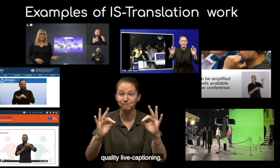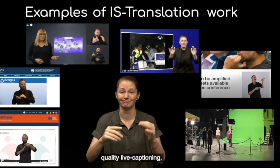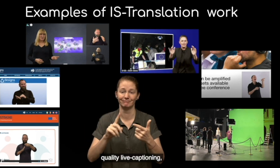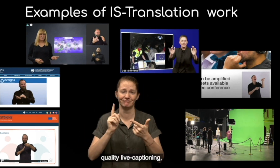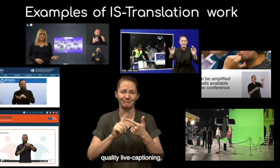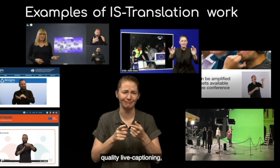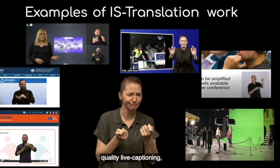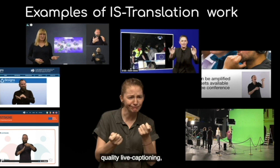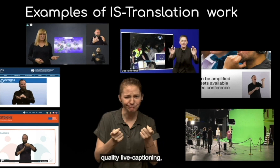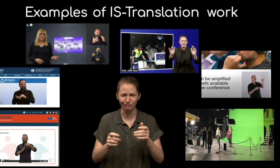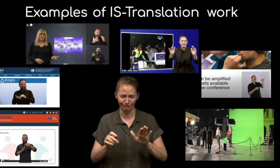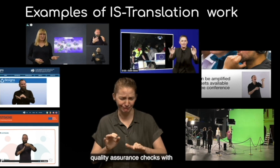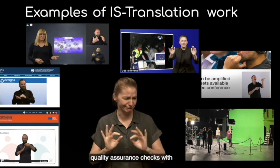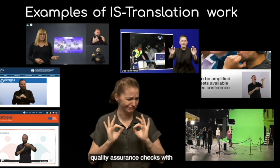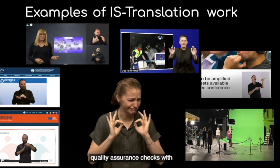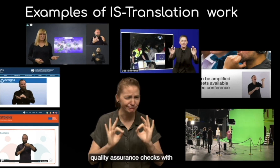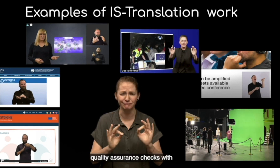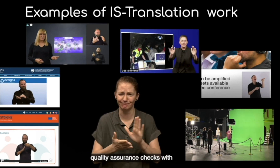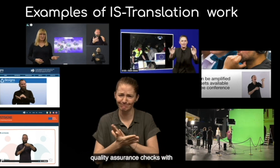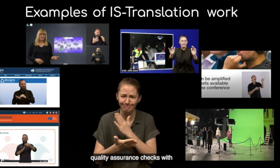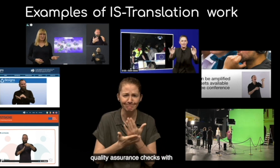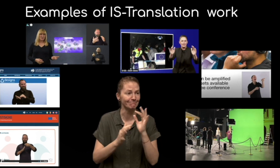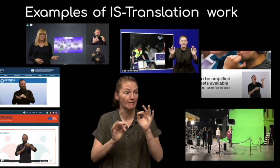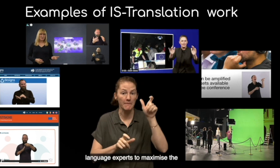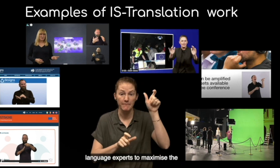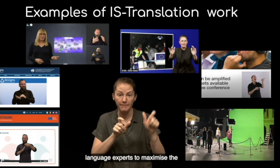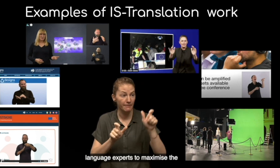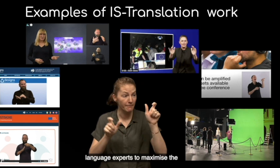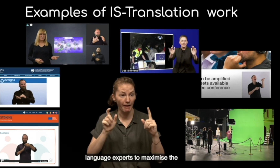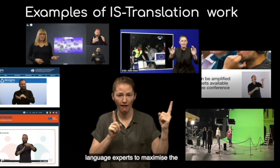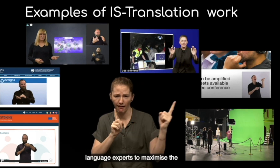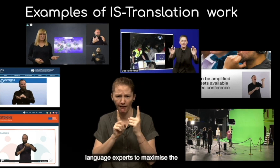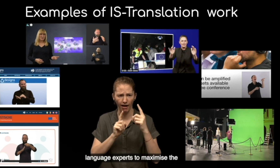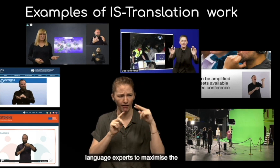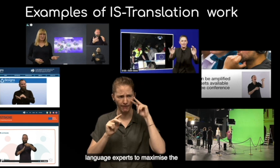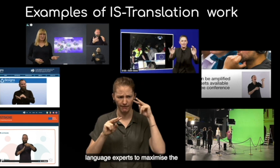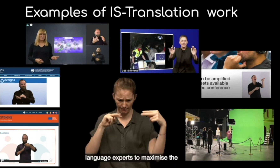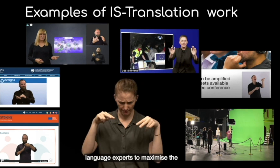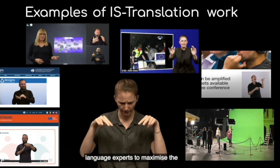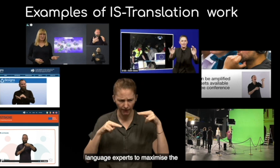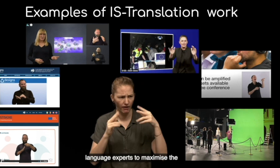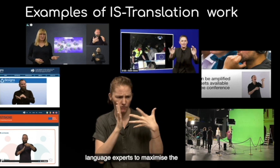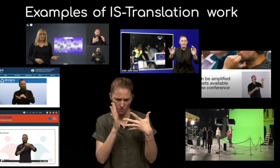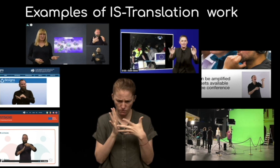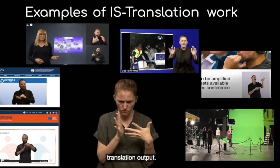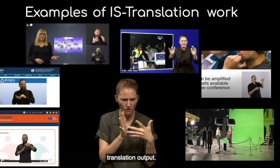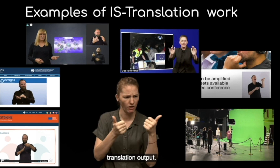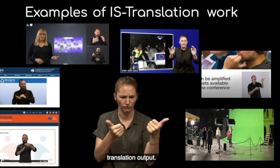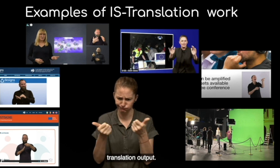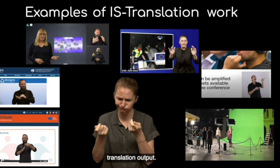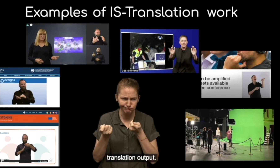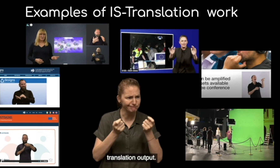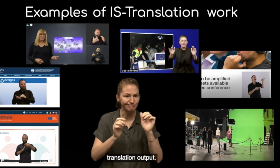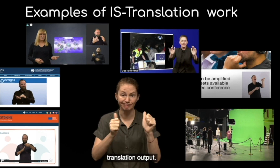captioning, quality assurance checks with language experts to maximize translation output. With these elements, we can